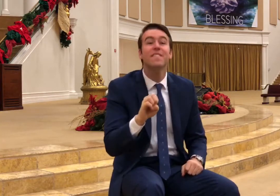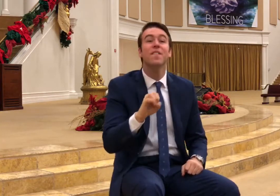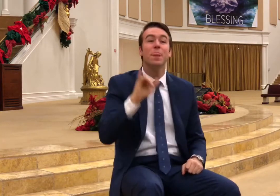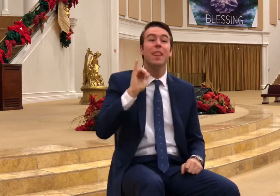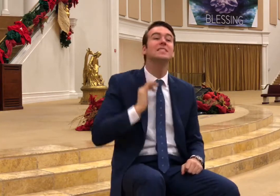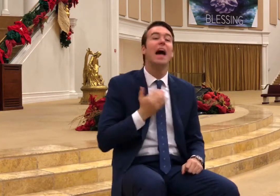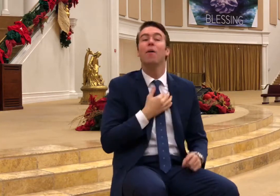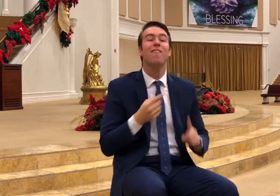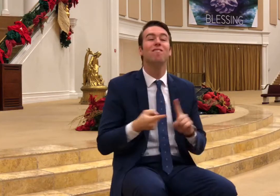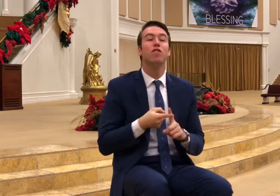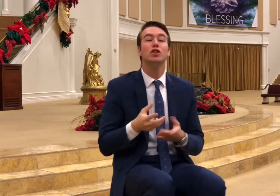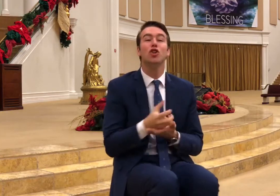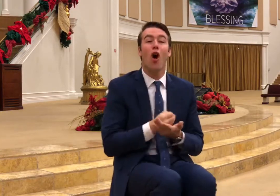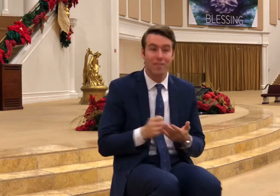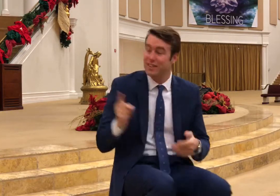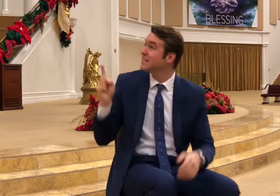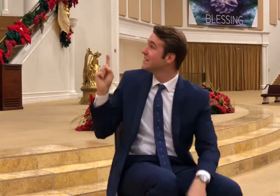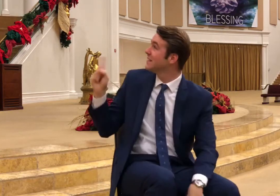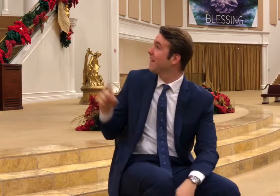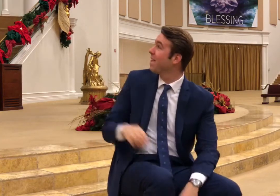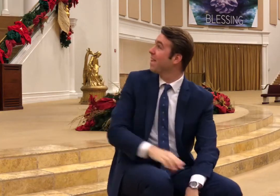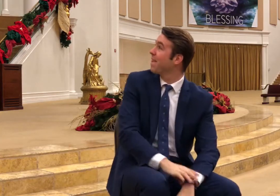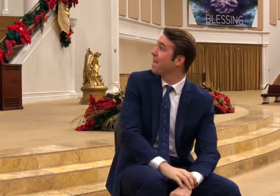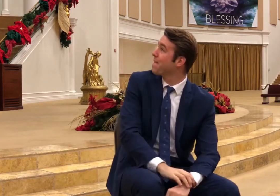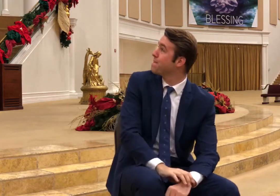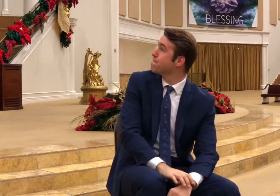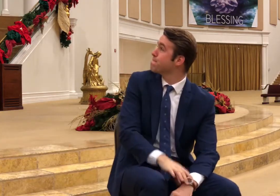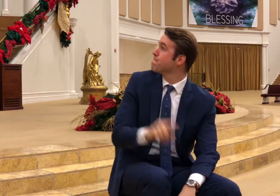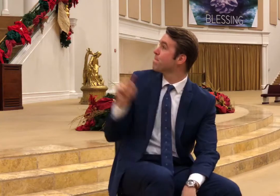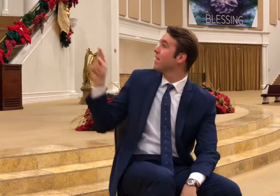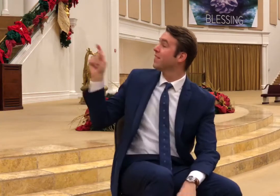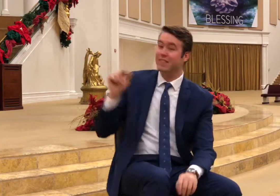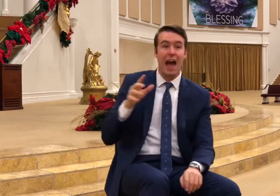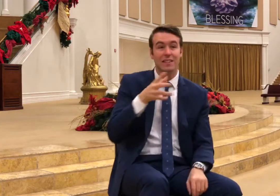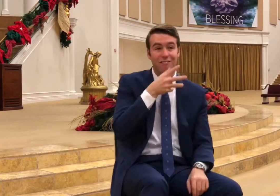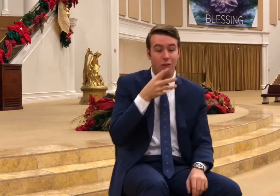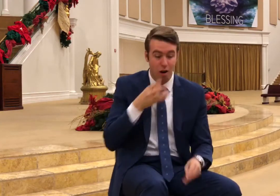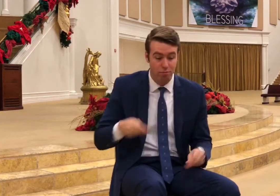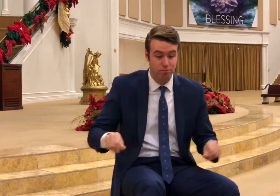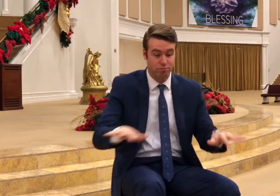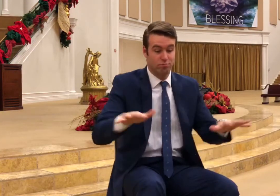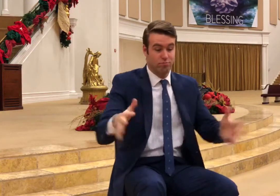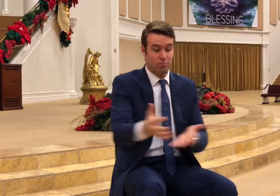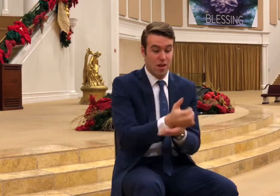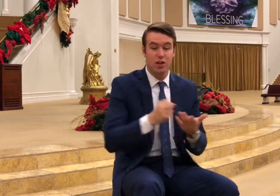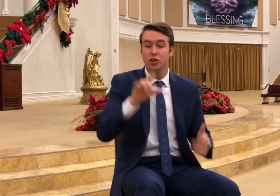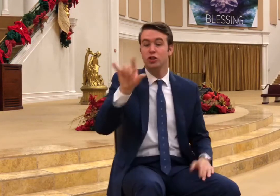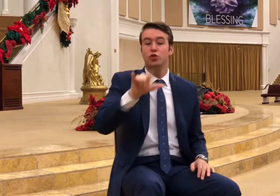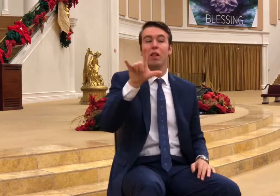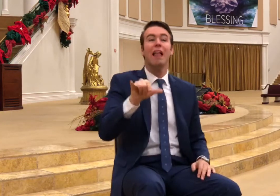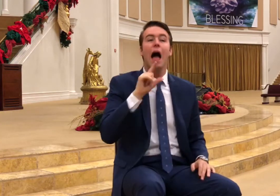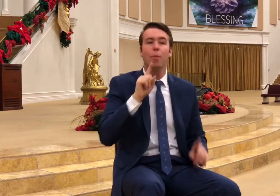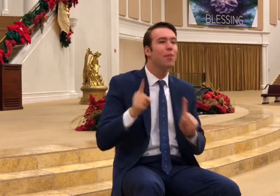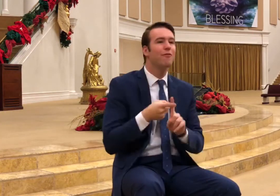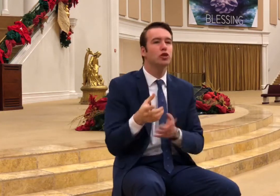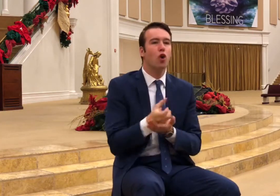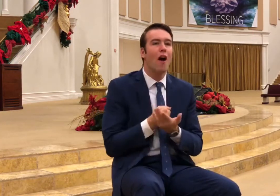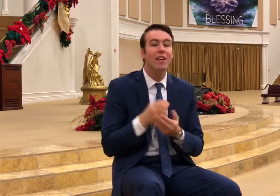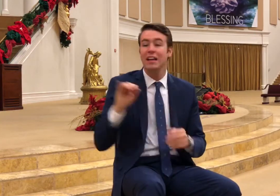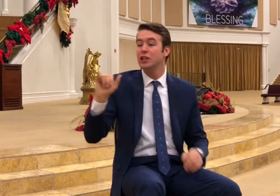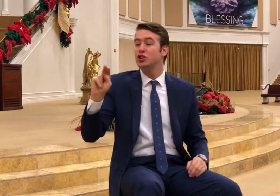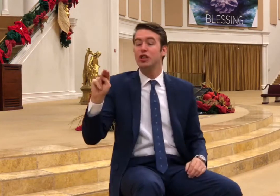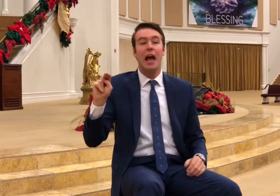our first harvest of the taro. Should be, I think they said, June, July. And in